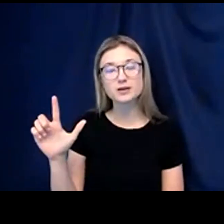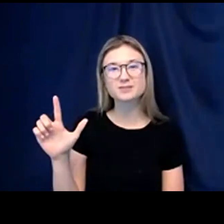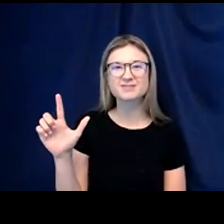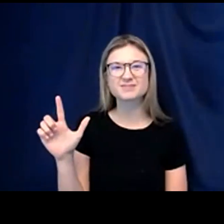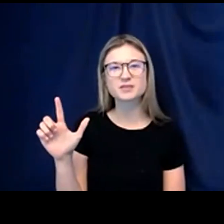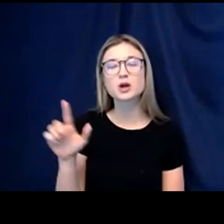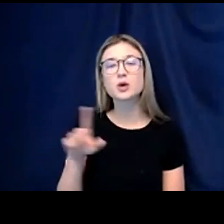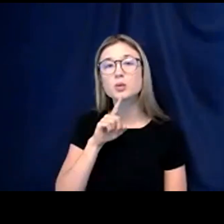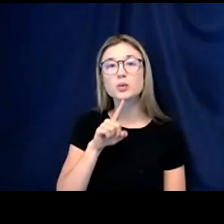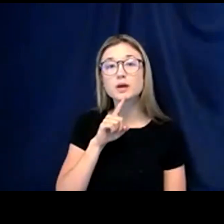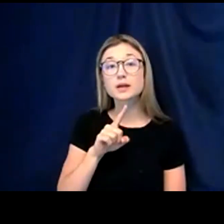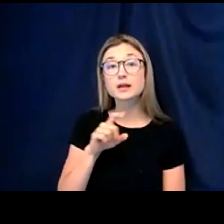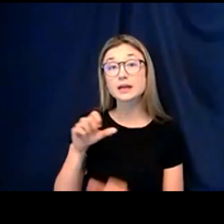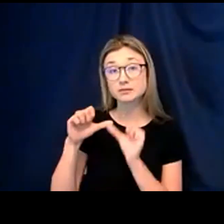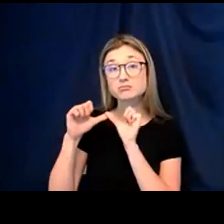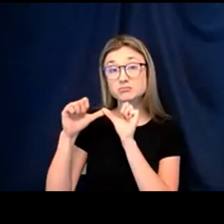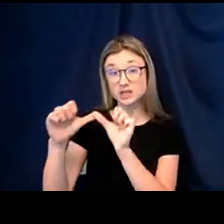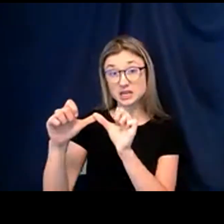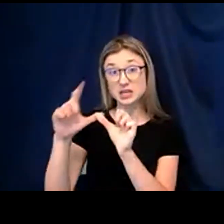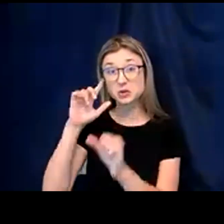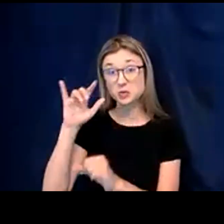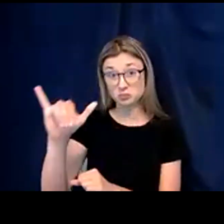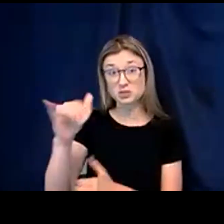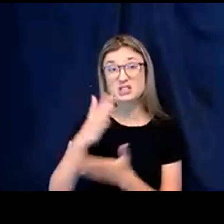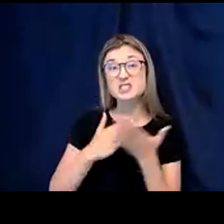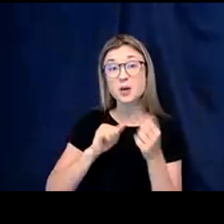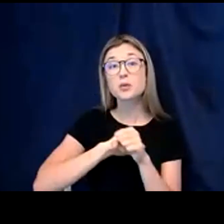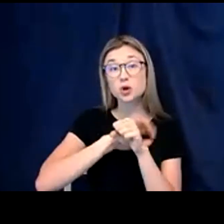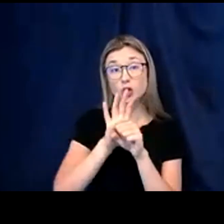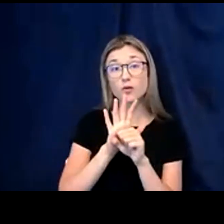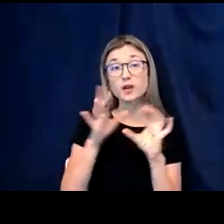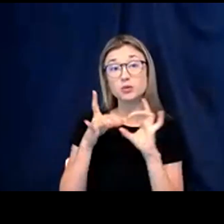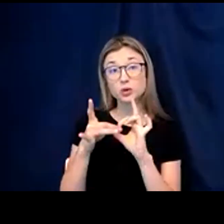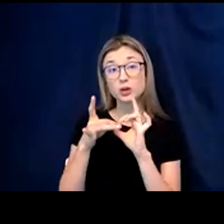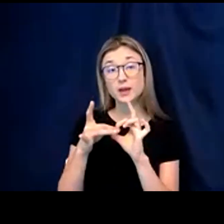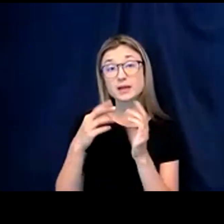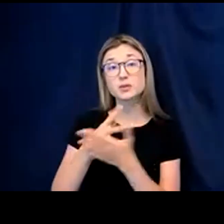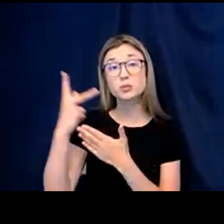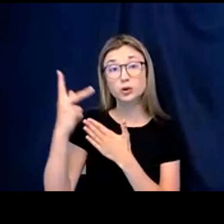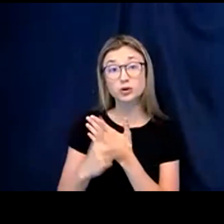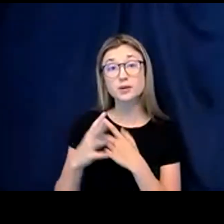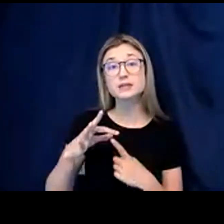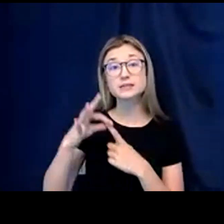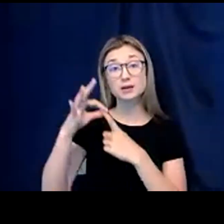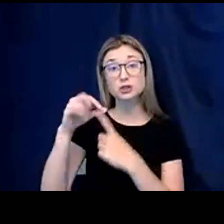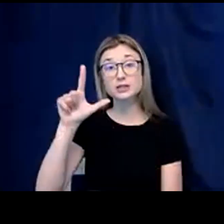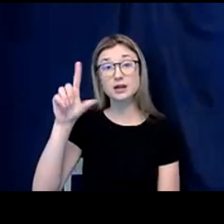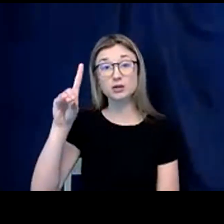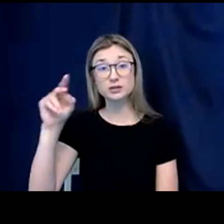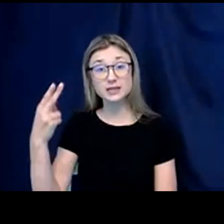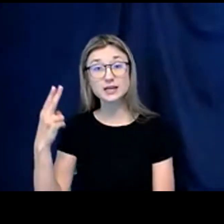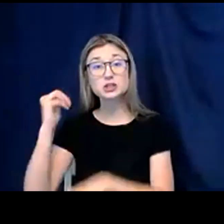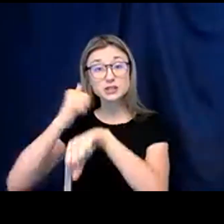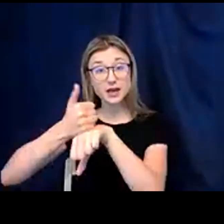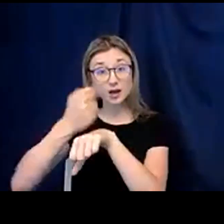basically would have permanently continued some of the COVID-related program exceptions that LDH put in place for the waiver